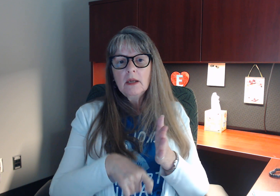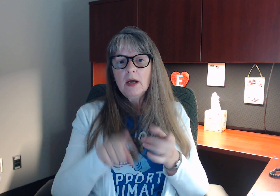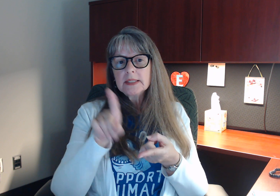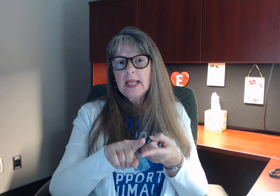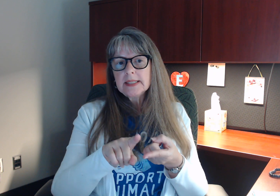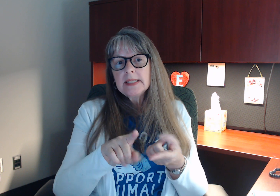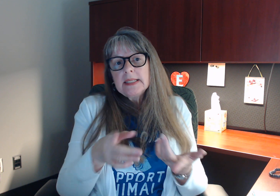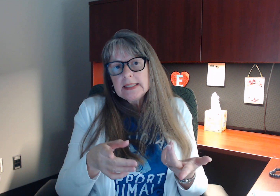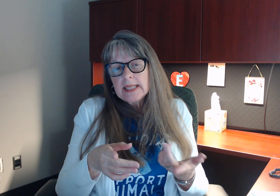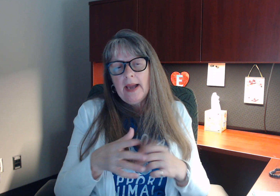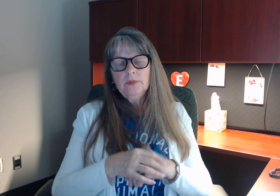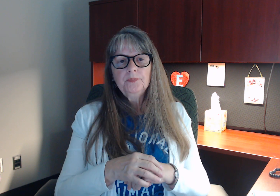costs less. Is at a discount.